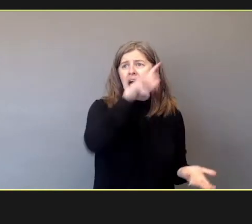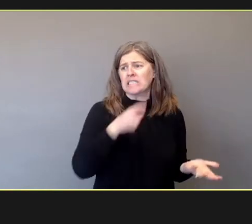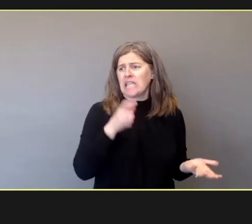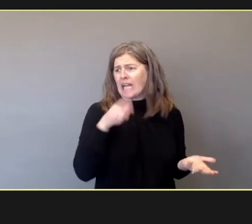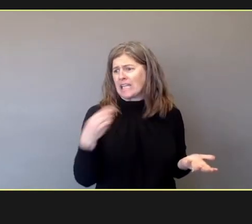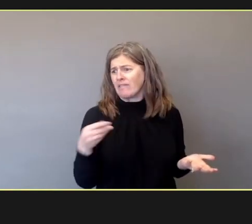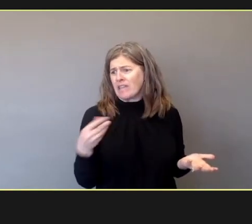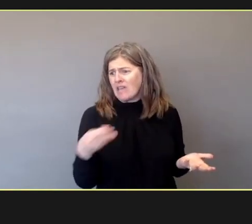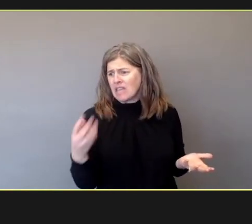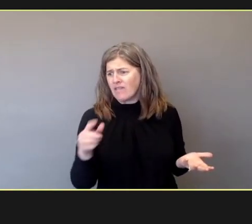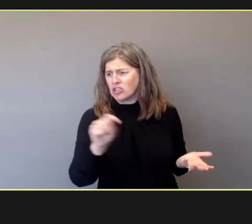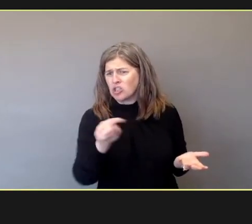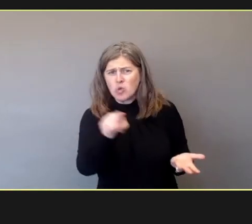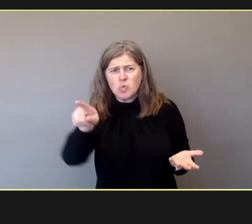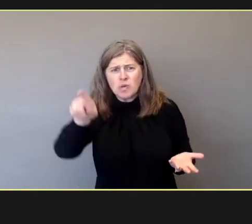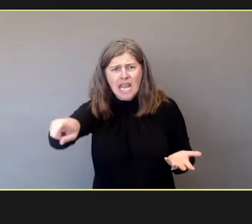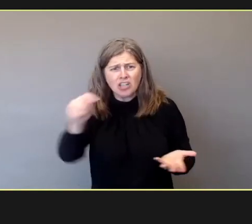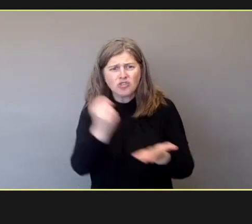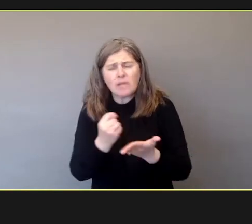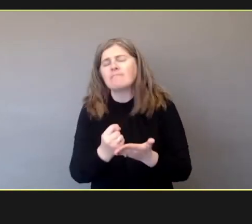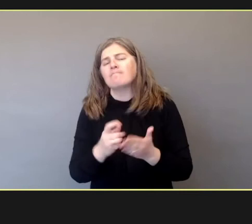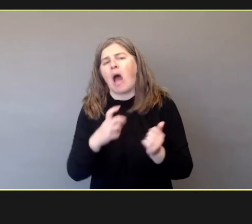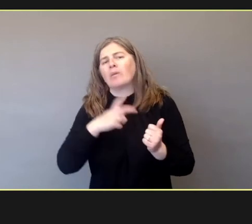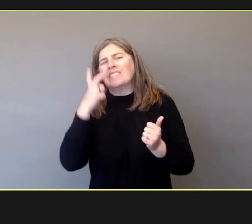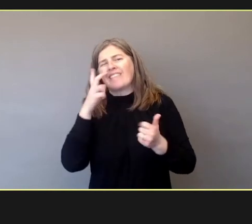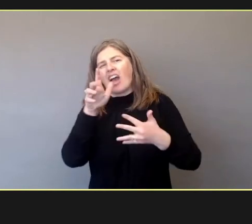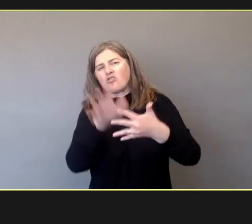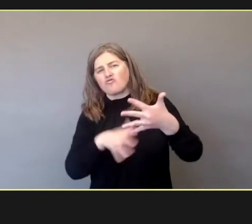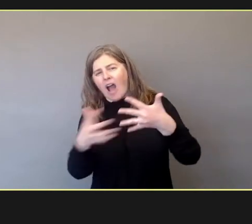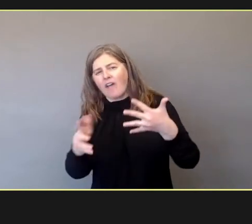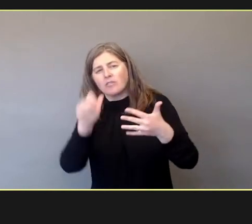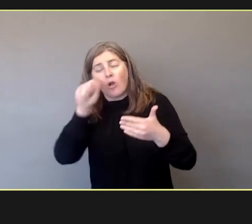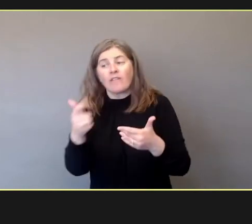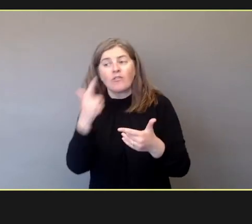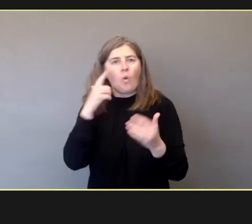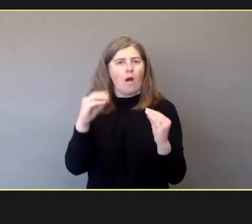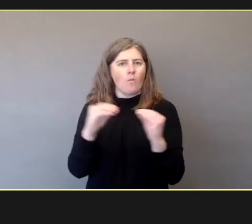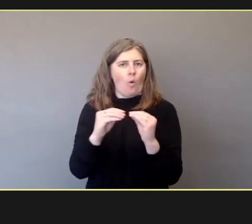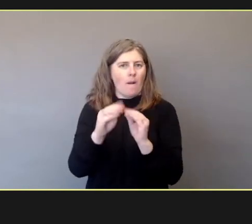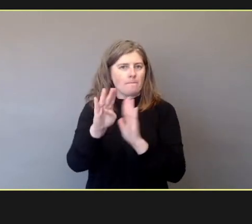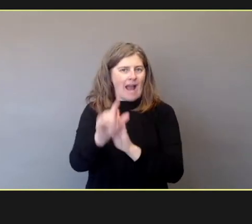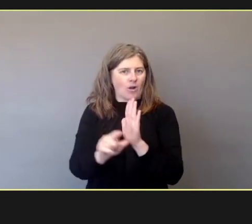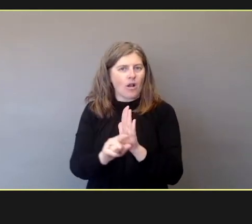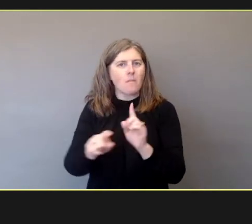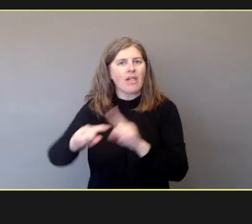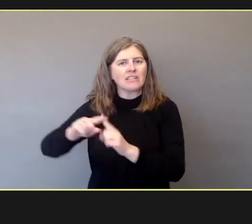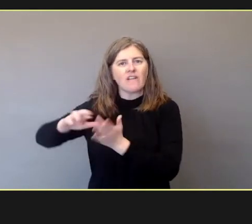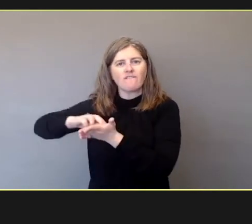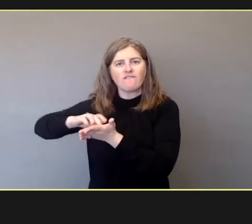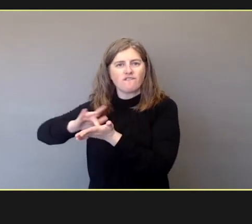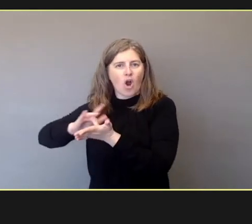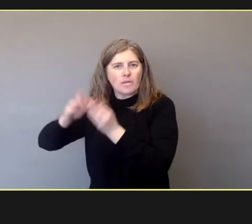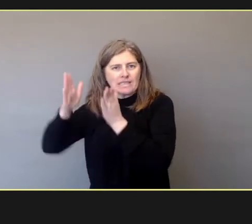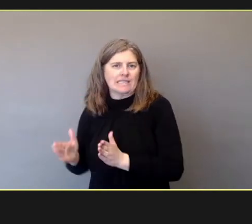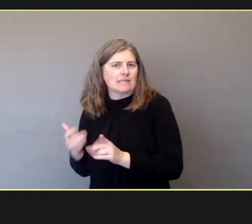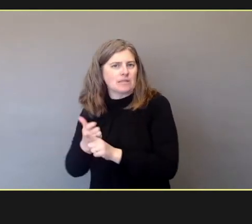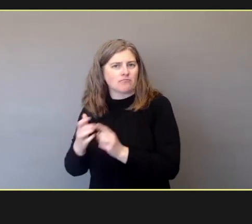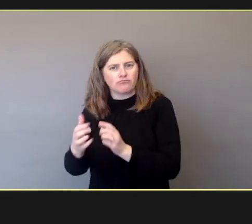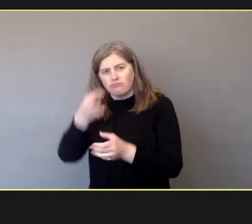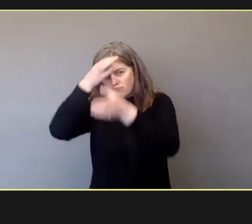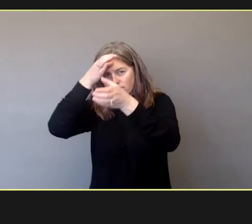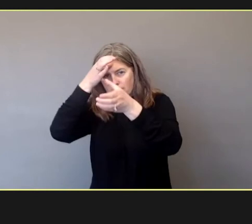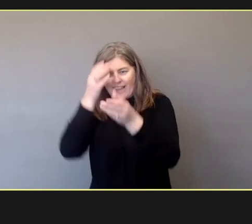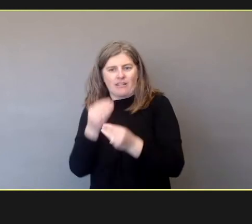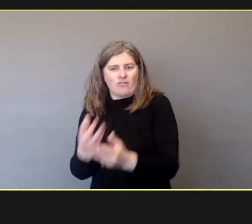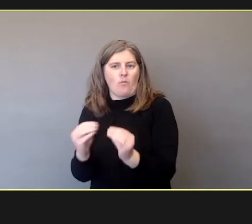I'll see that tomorrow. And also, if you wanted more background, our pharmacists are really good and can give you more information.